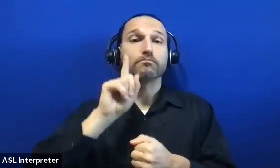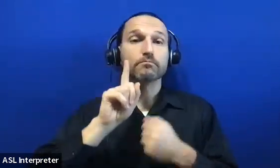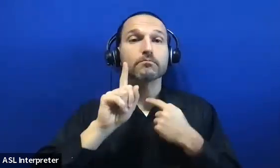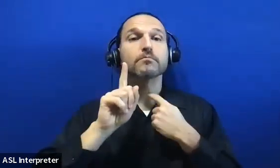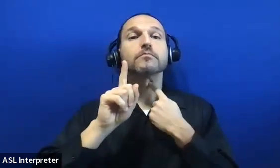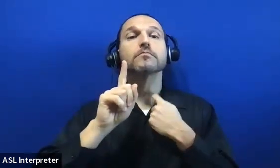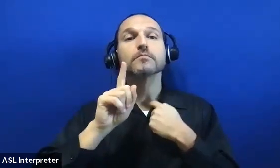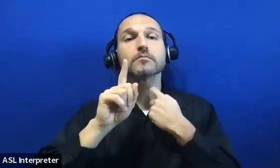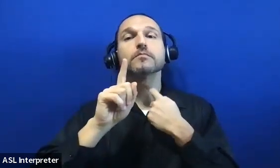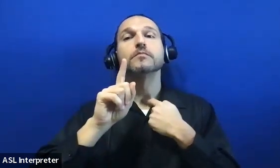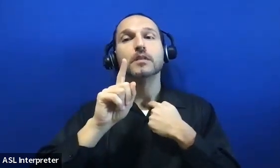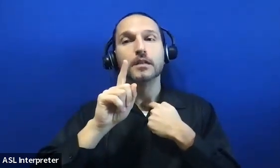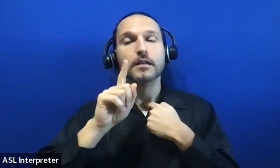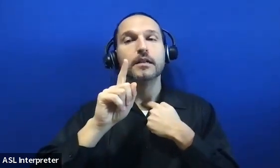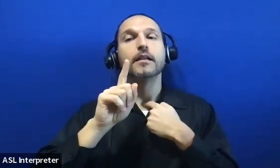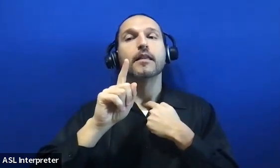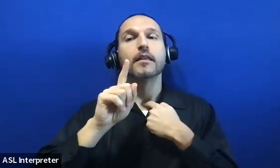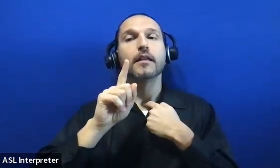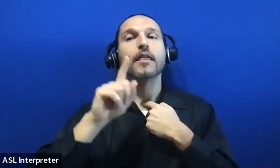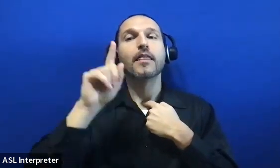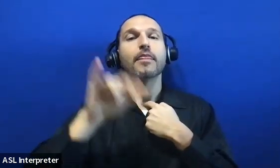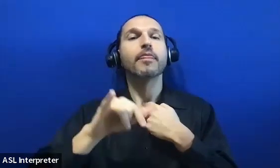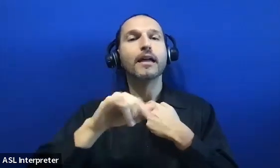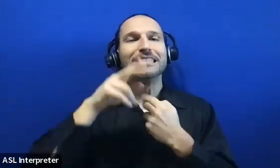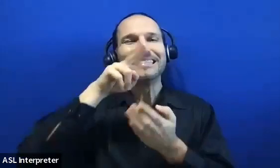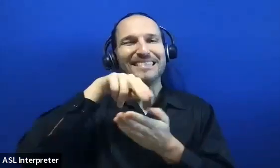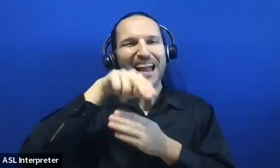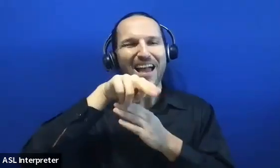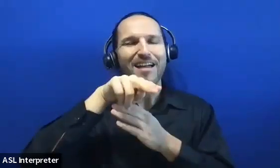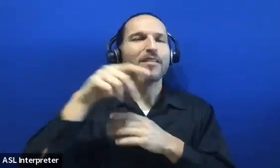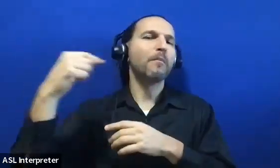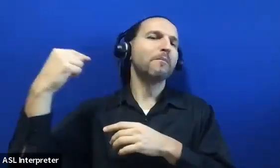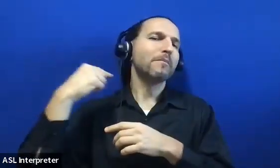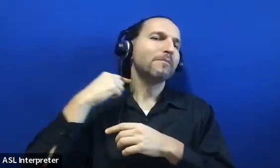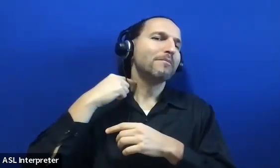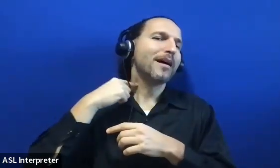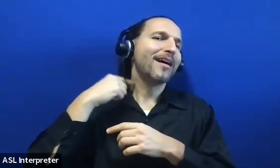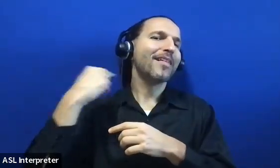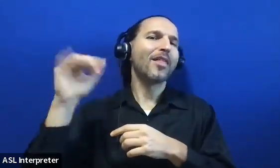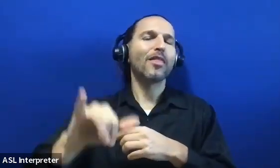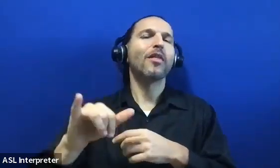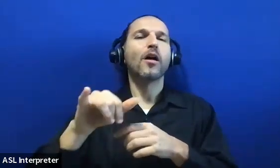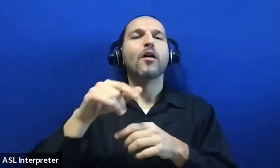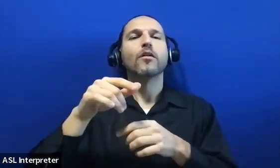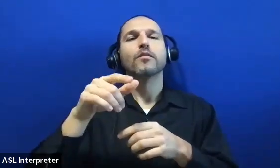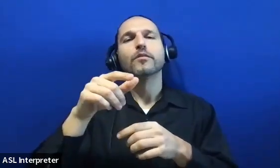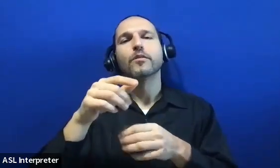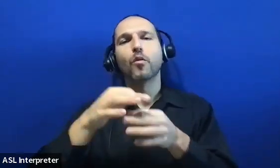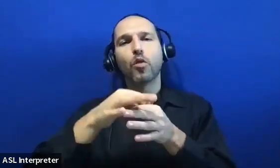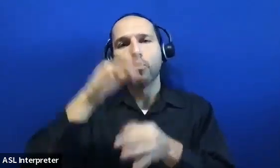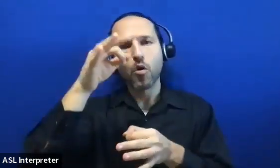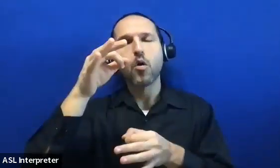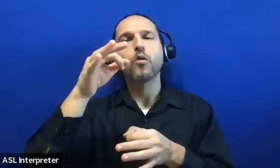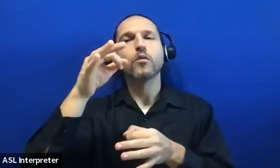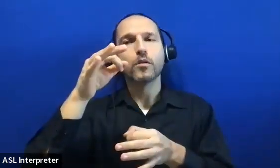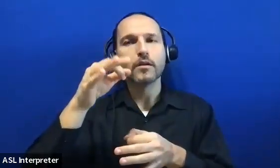that swallow reflex, the back of our tongue touches our throat, closing off space and creating another valve